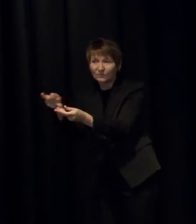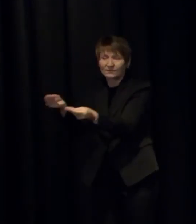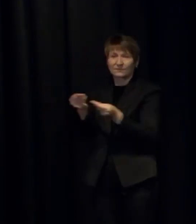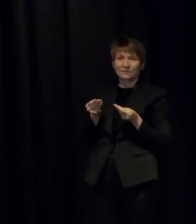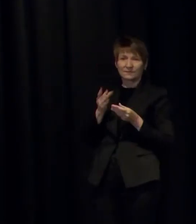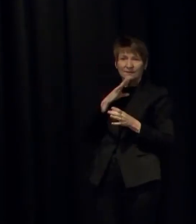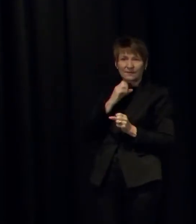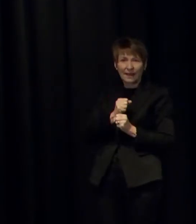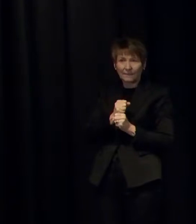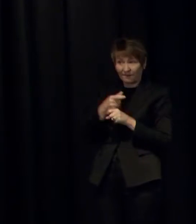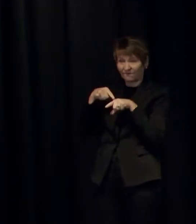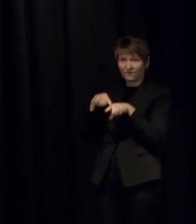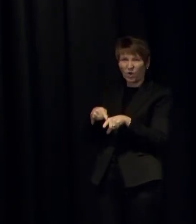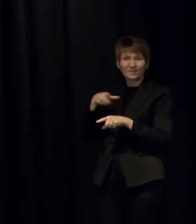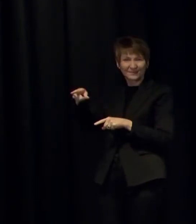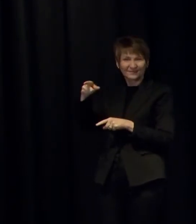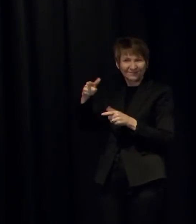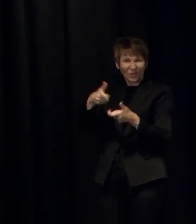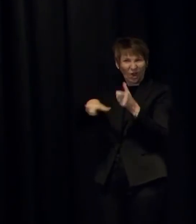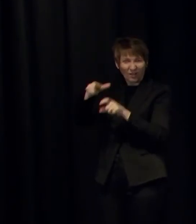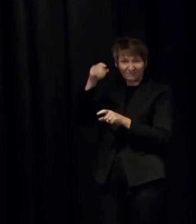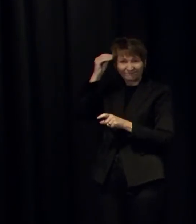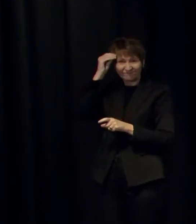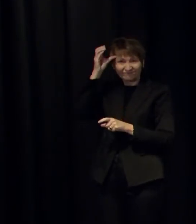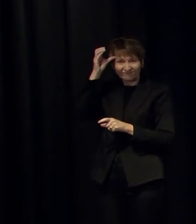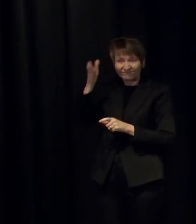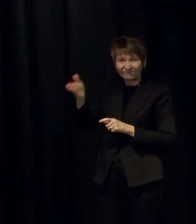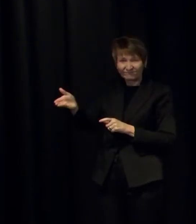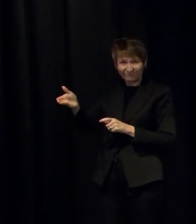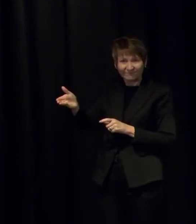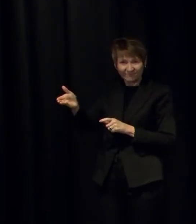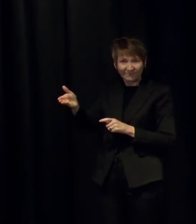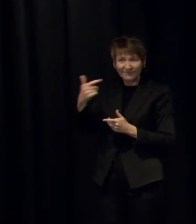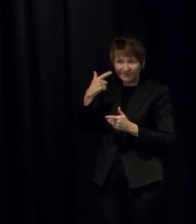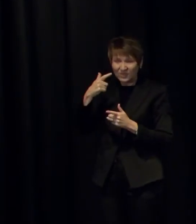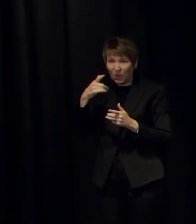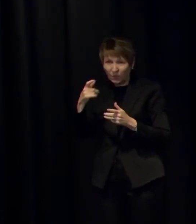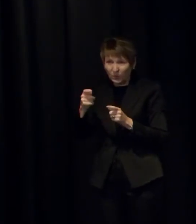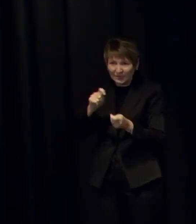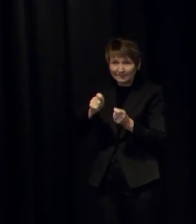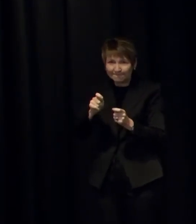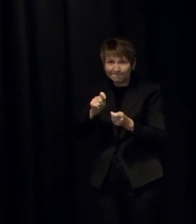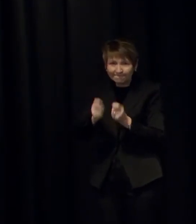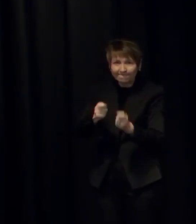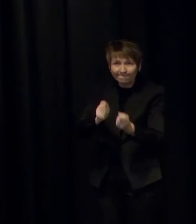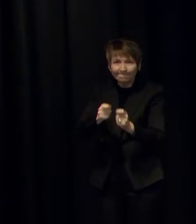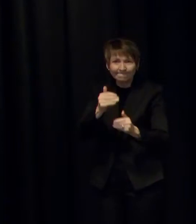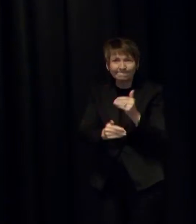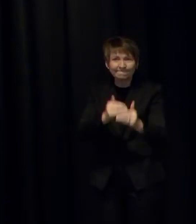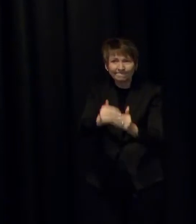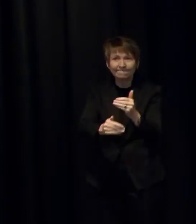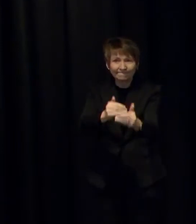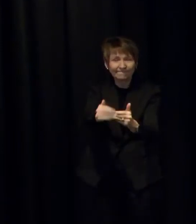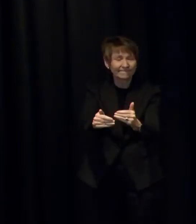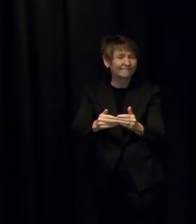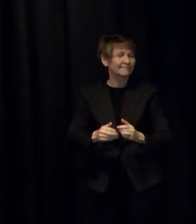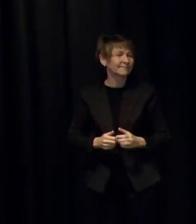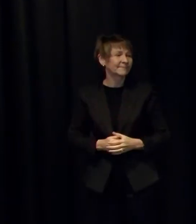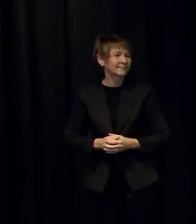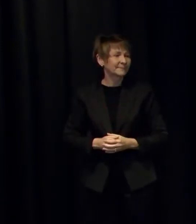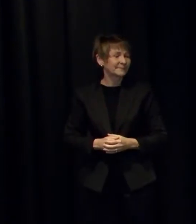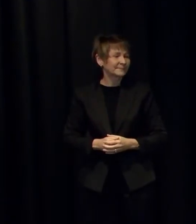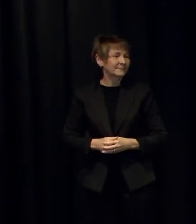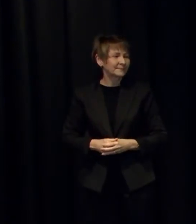be relevant for a period of time, then they'll be replaced with the actuals and become less relevant. But we're more than happy to arrange that. We've done that all the way through. Is there any difference